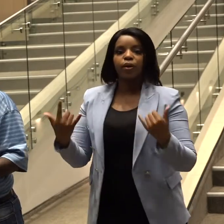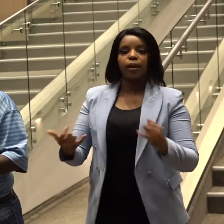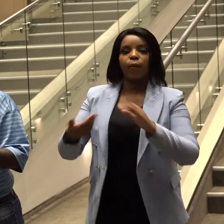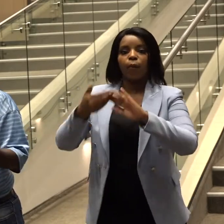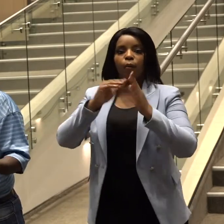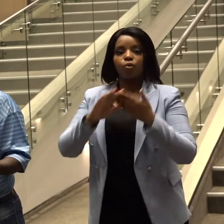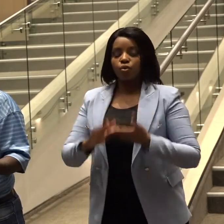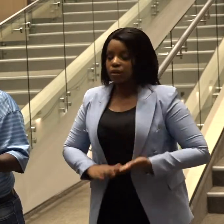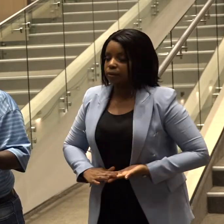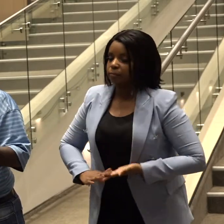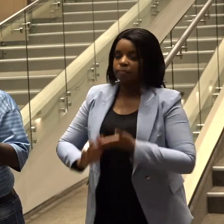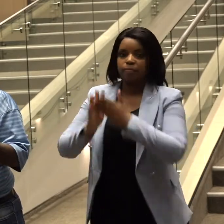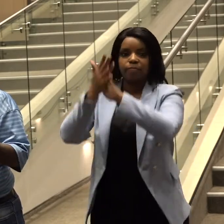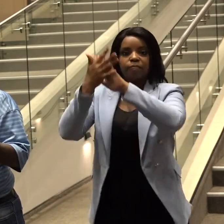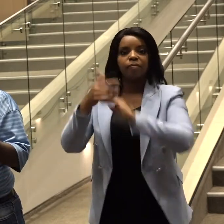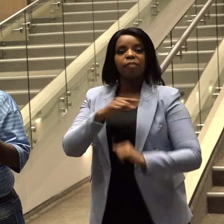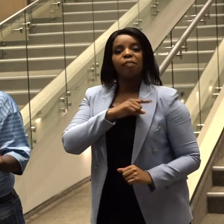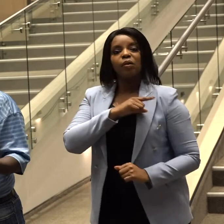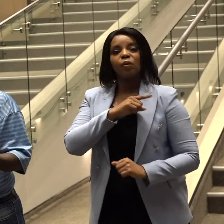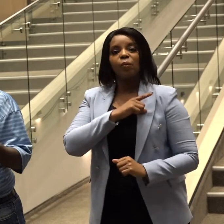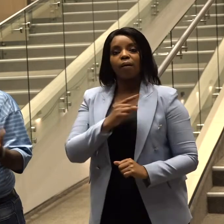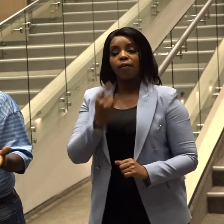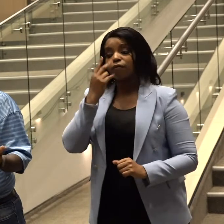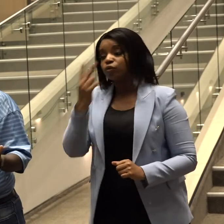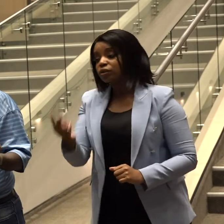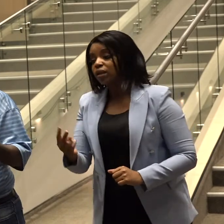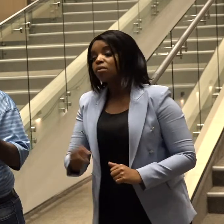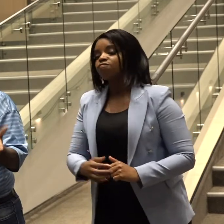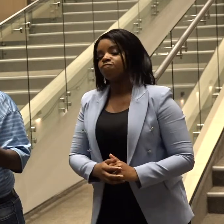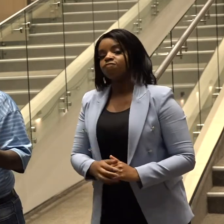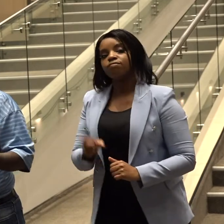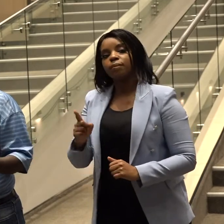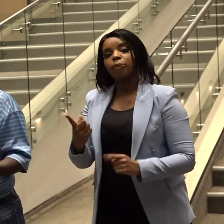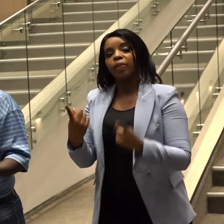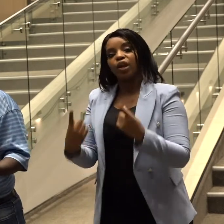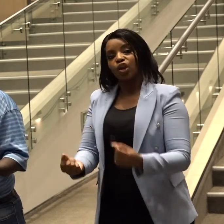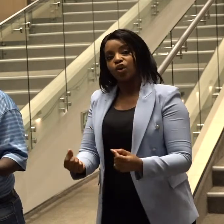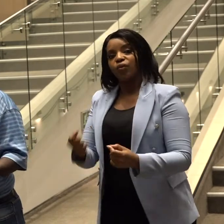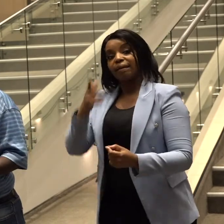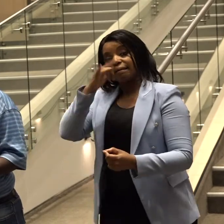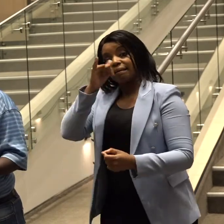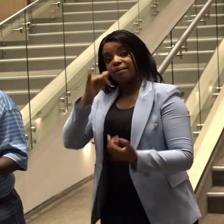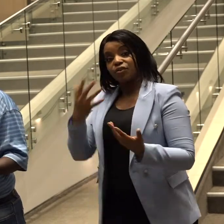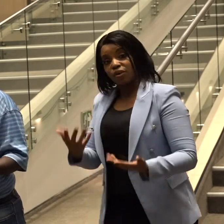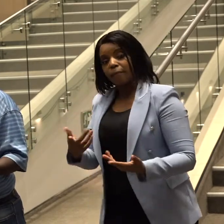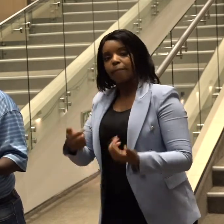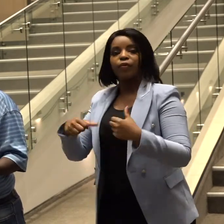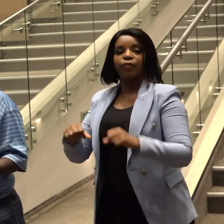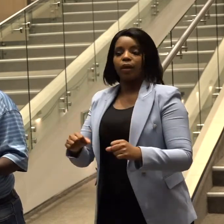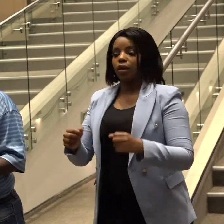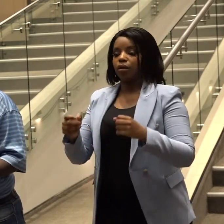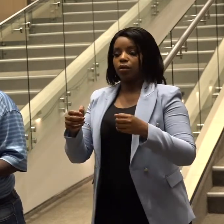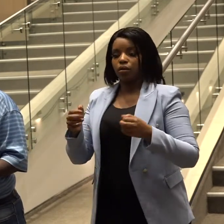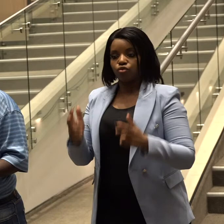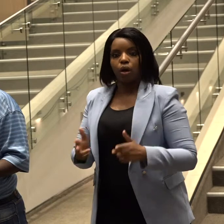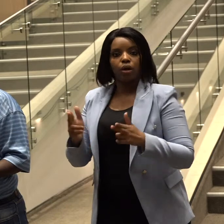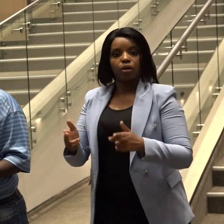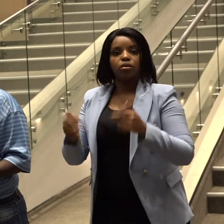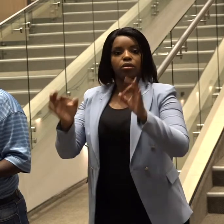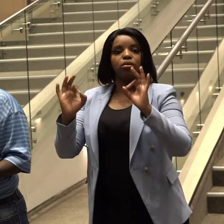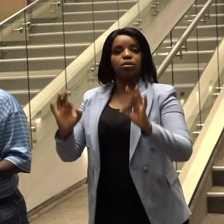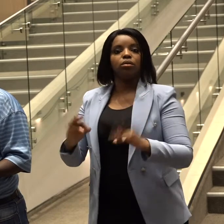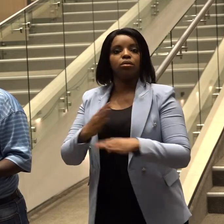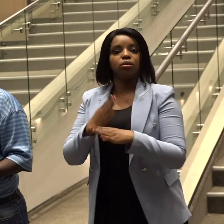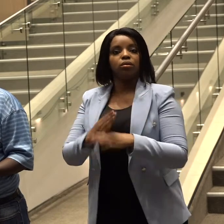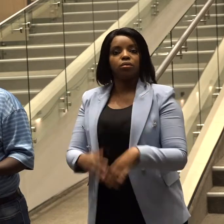Community because of once there's an opportunity of crime then the the train is malfunctioning it's not functioning